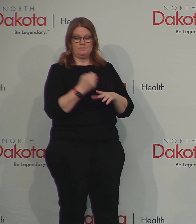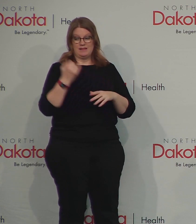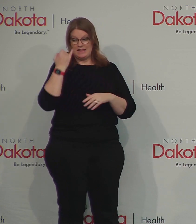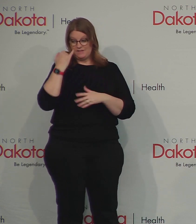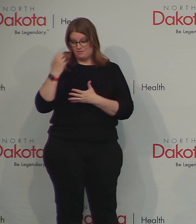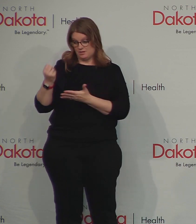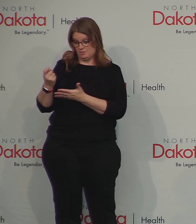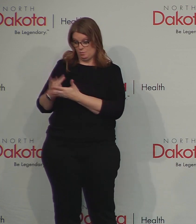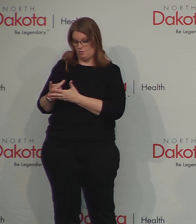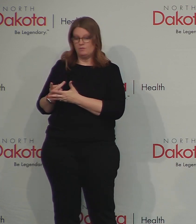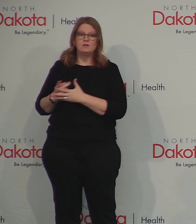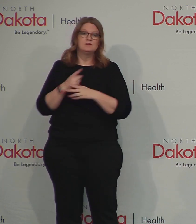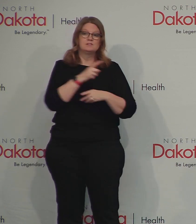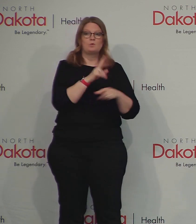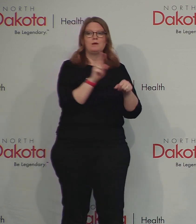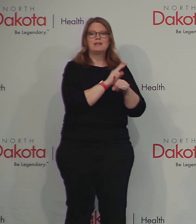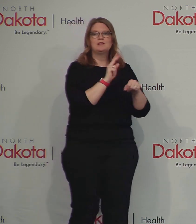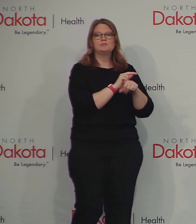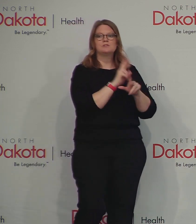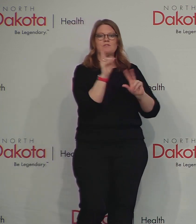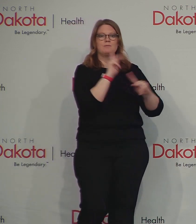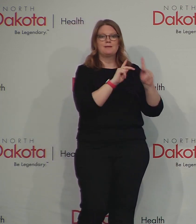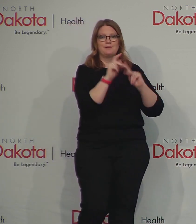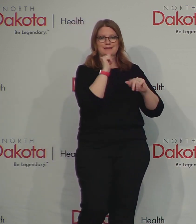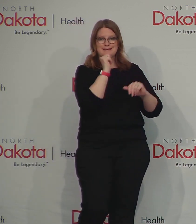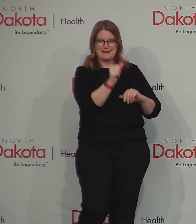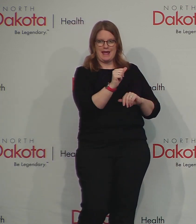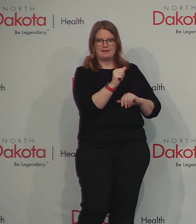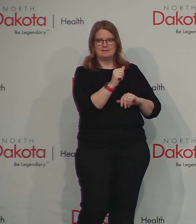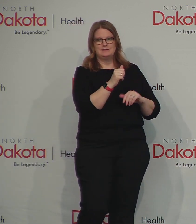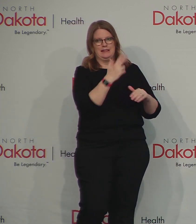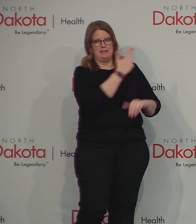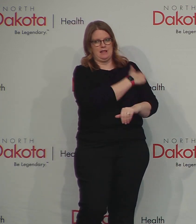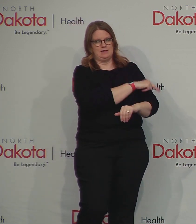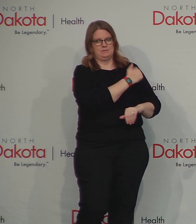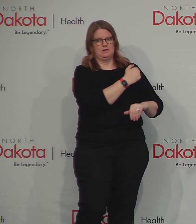approval for outpatient use. We'll keep you posted on that process.